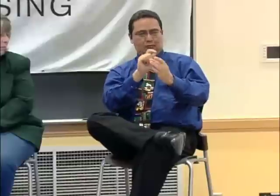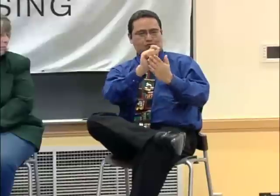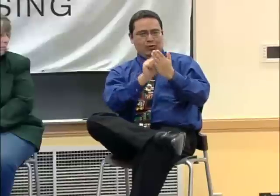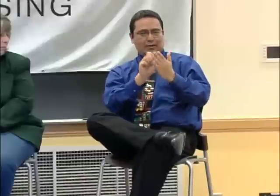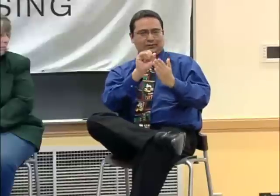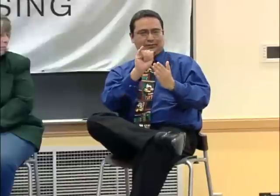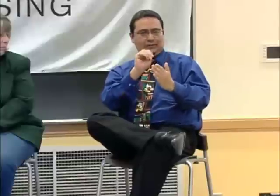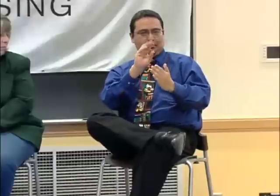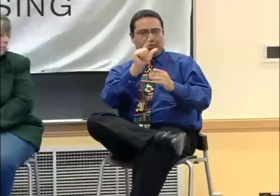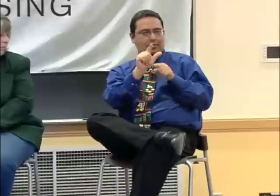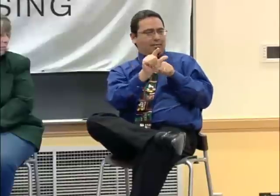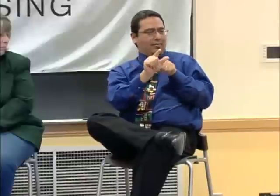one symbol.